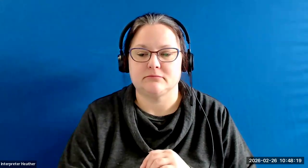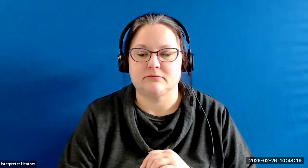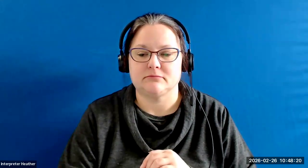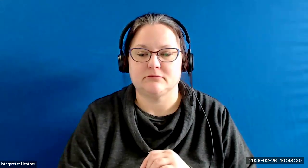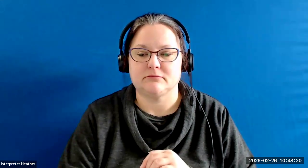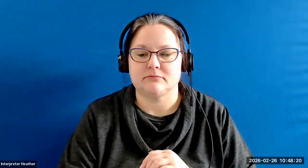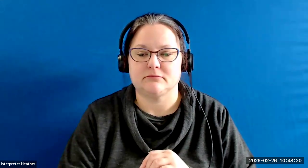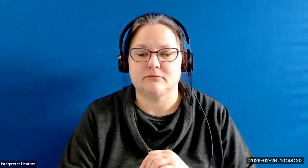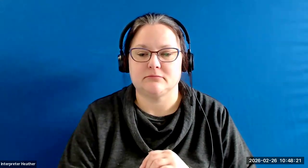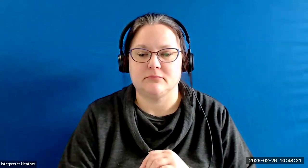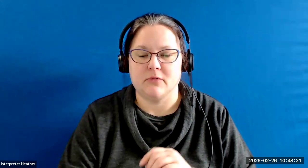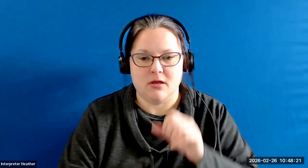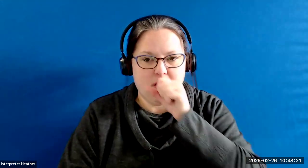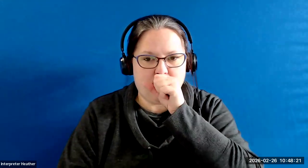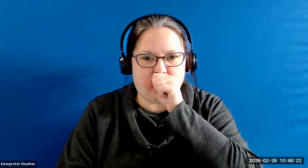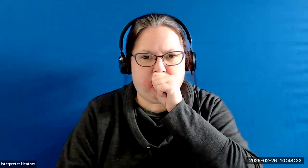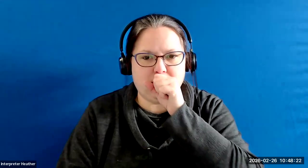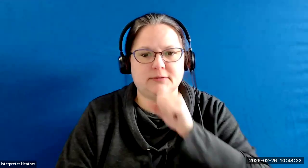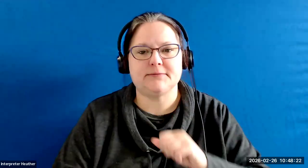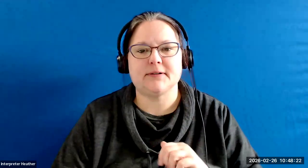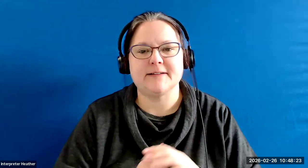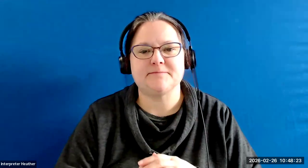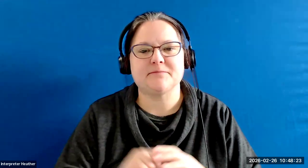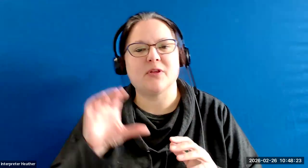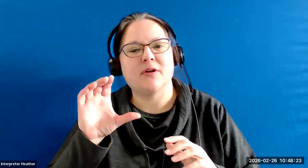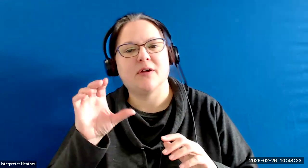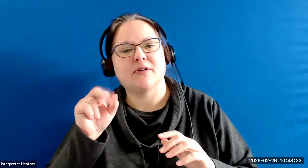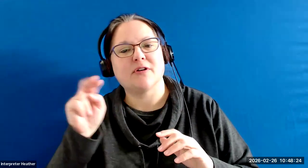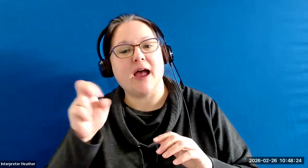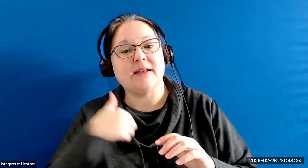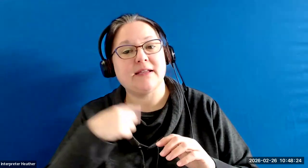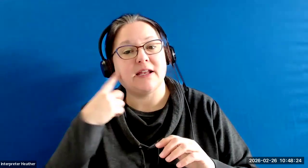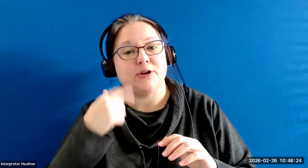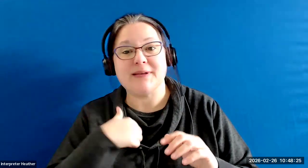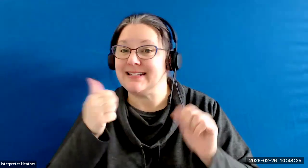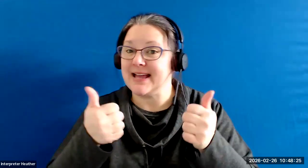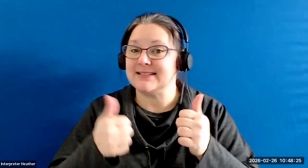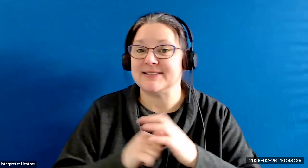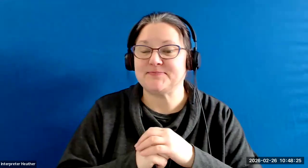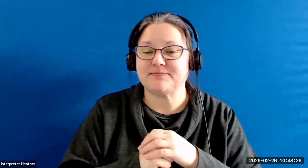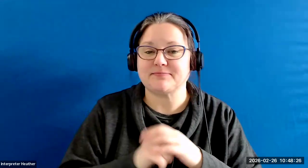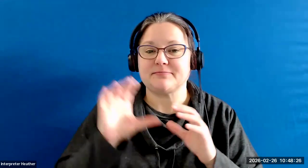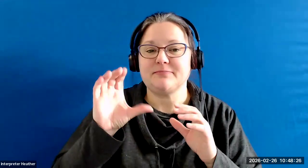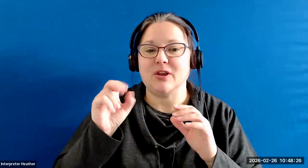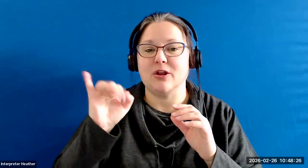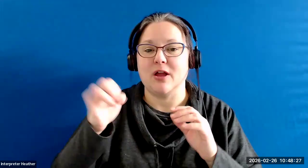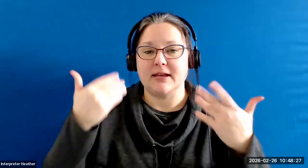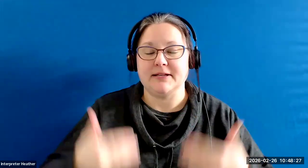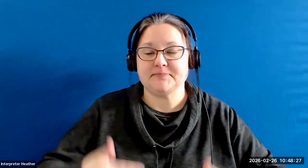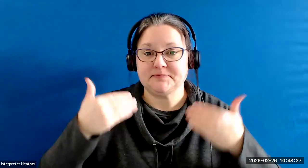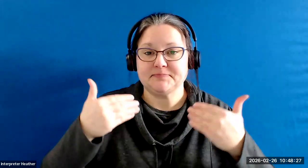Connie has their hand up. Just check that my microphone's working, is it? Yes. I'll be brief